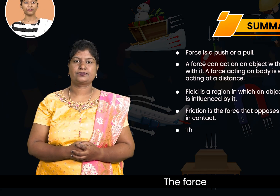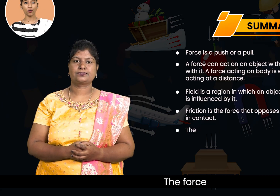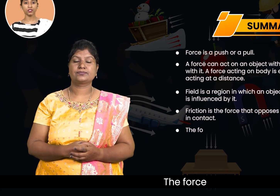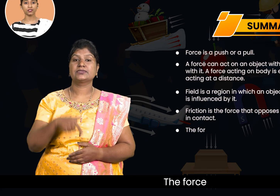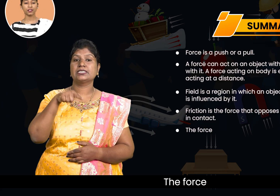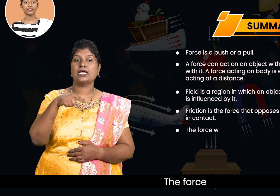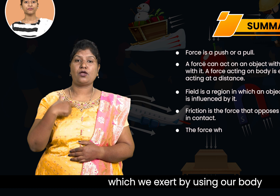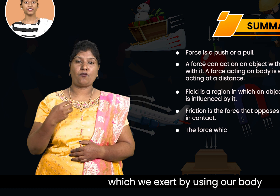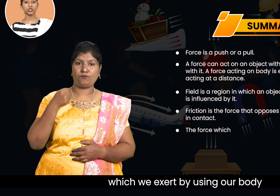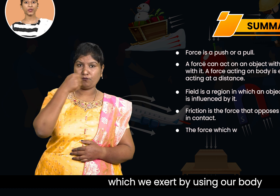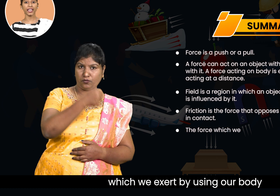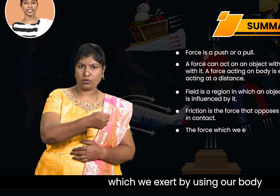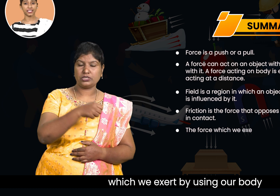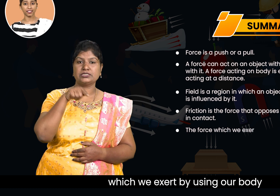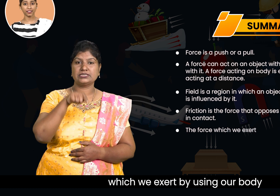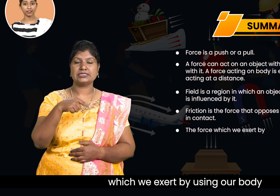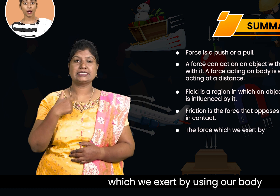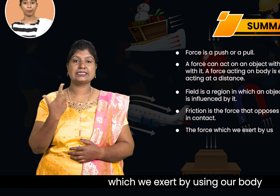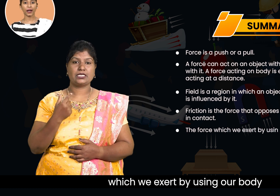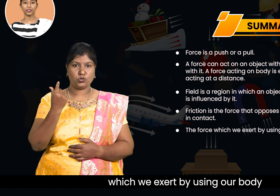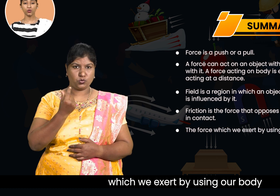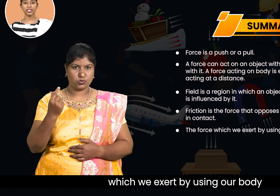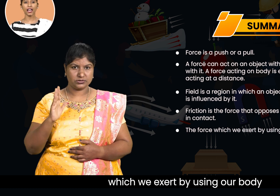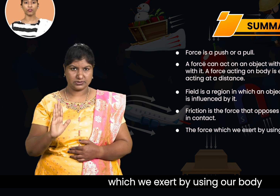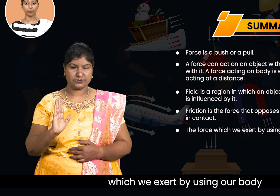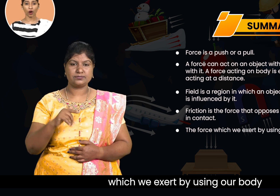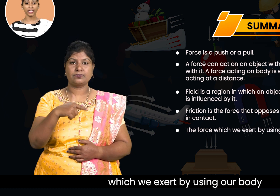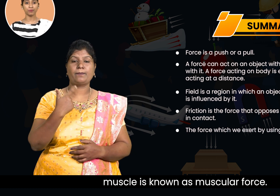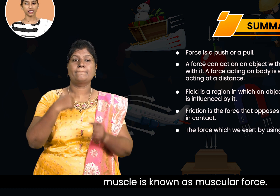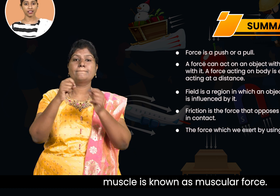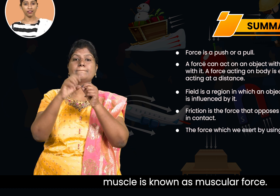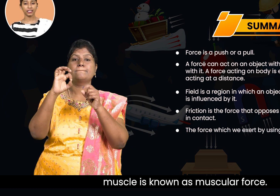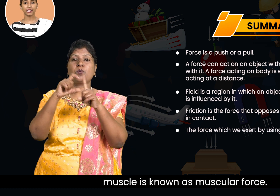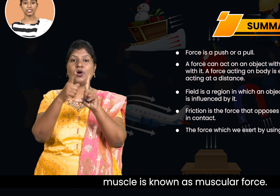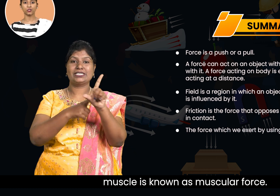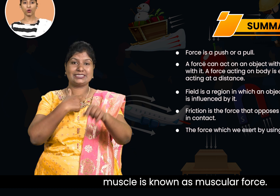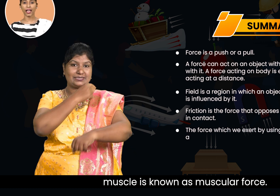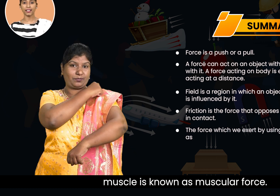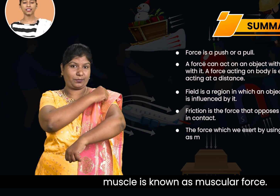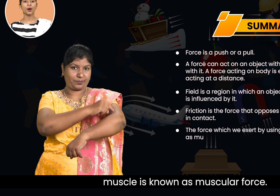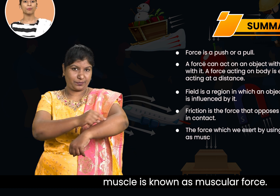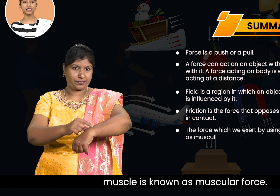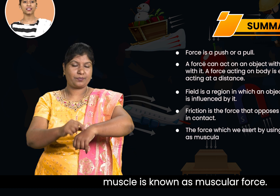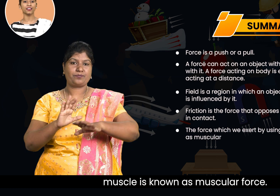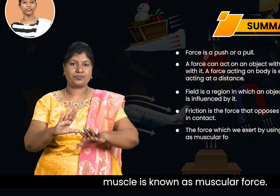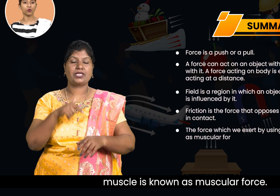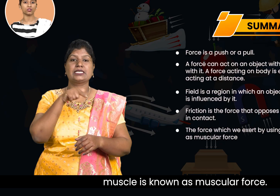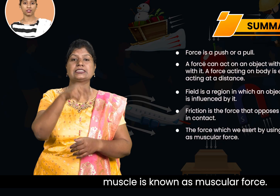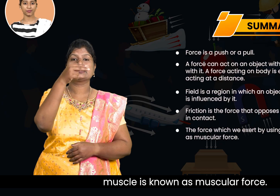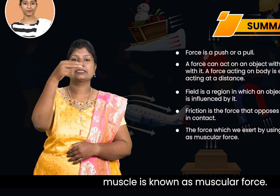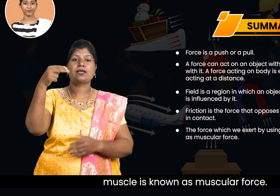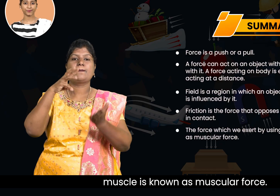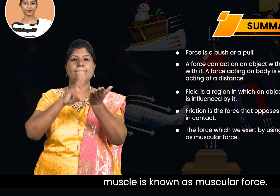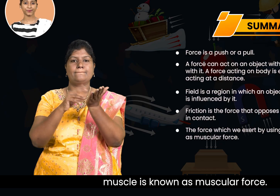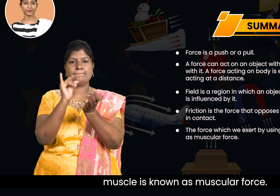The force which we exert by using our body muscle is known as muscular